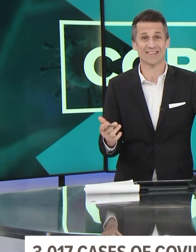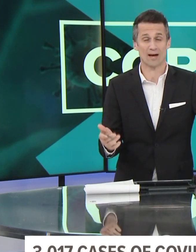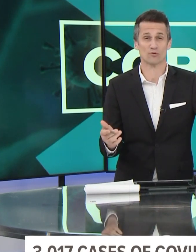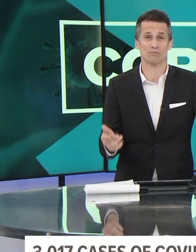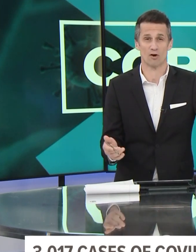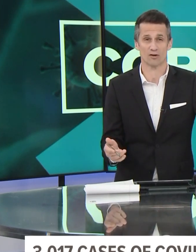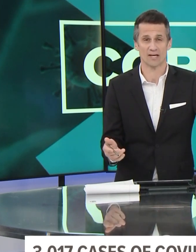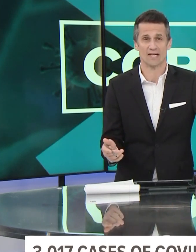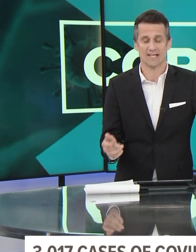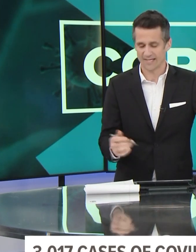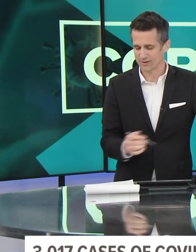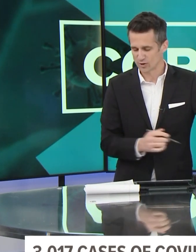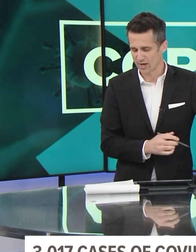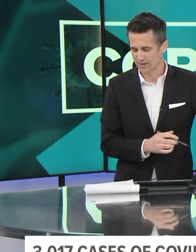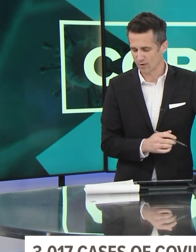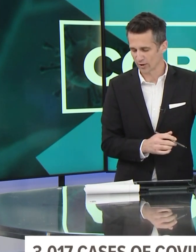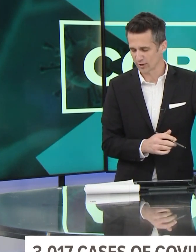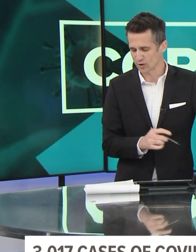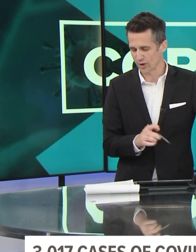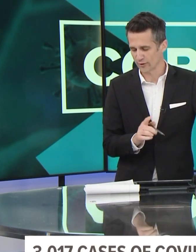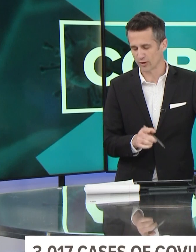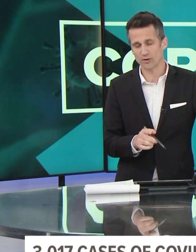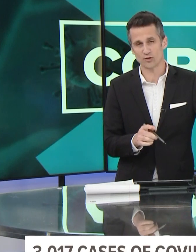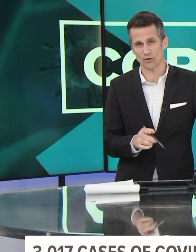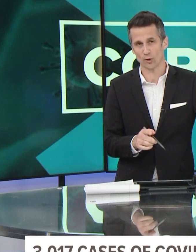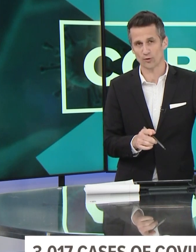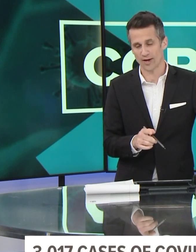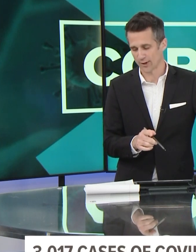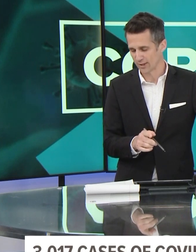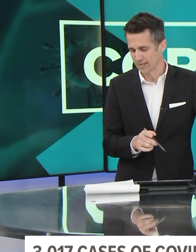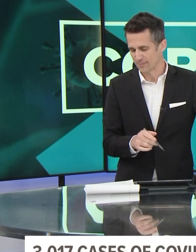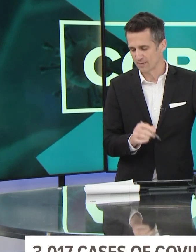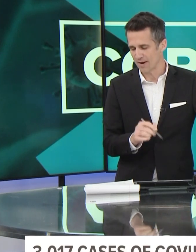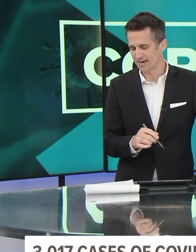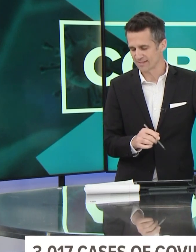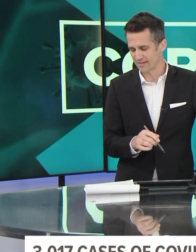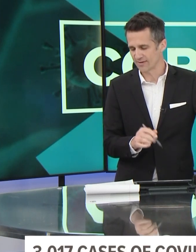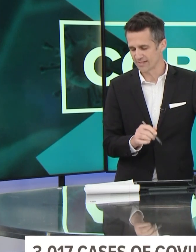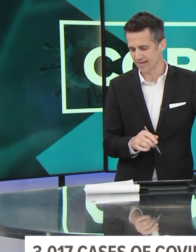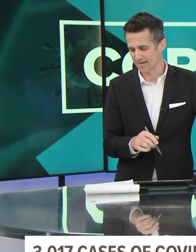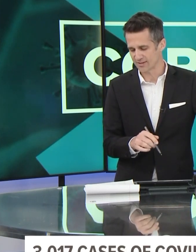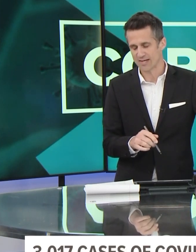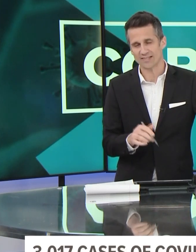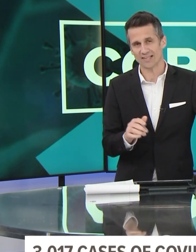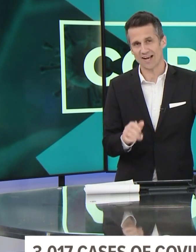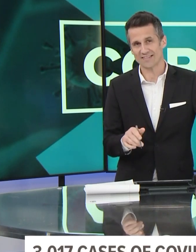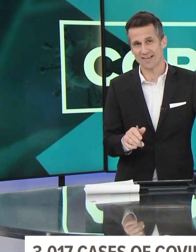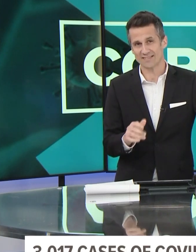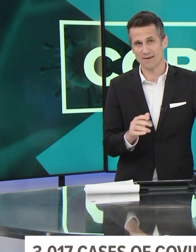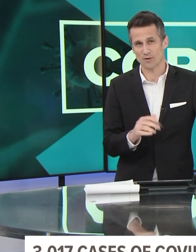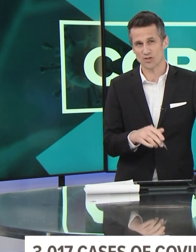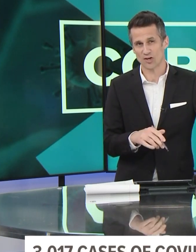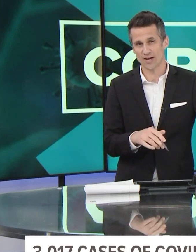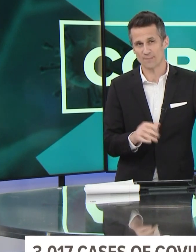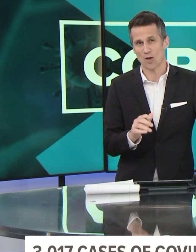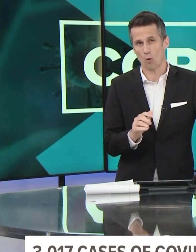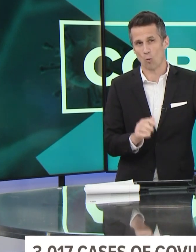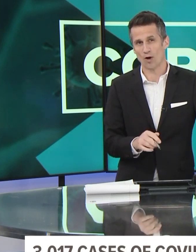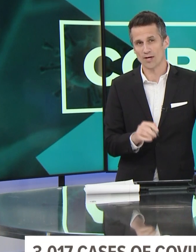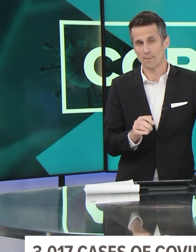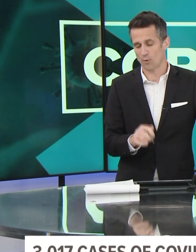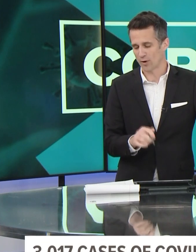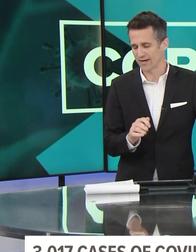the 40,000 mark in the state of Arkansas. And the good news you heard there, the positivity test, the last test came on Sunday.